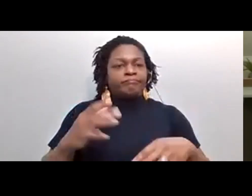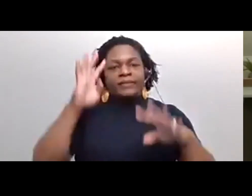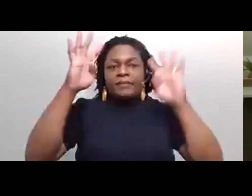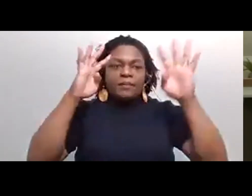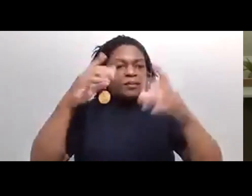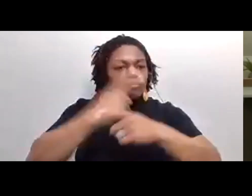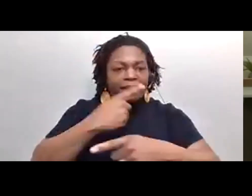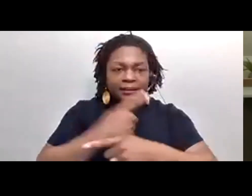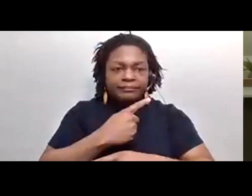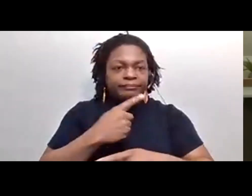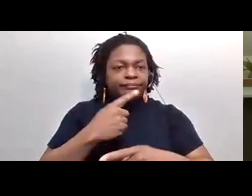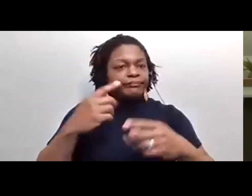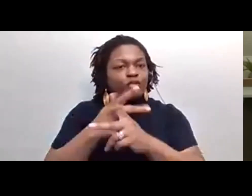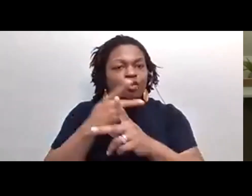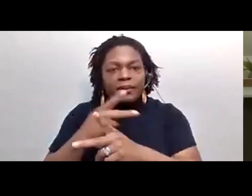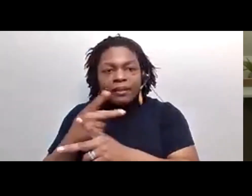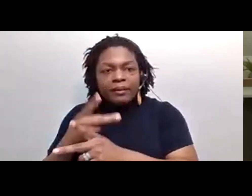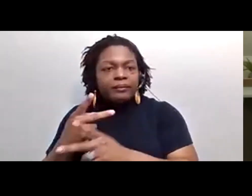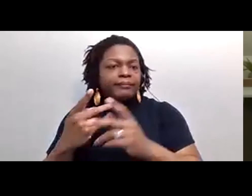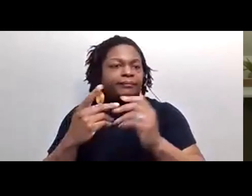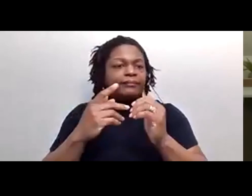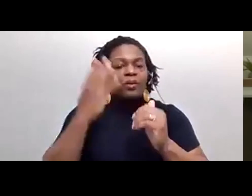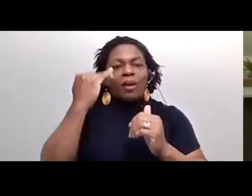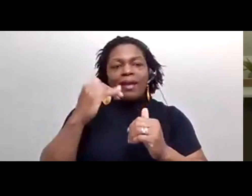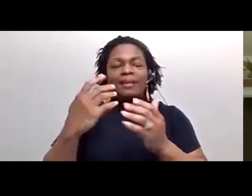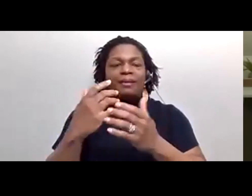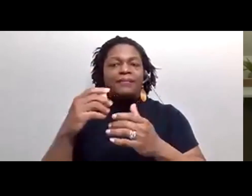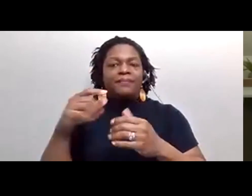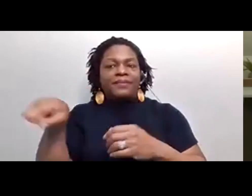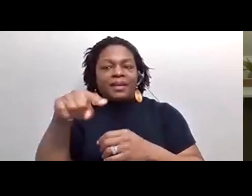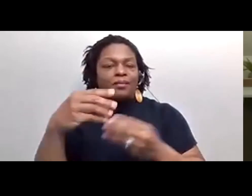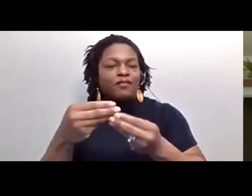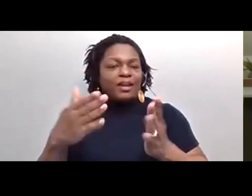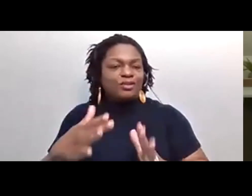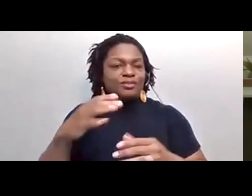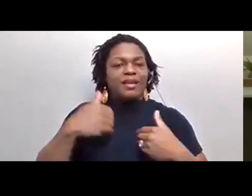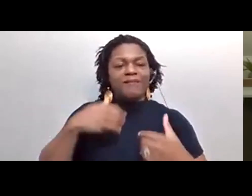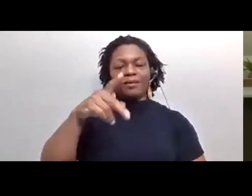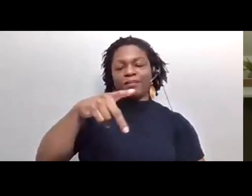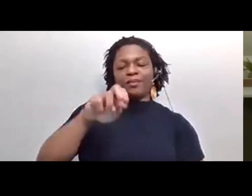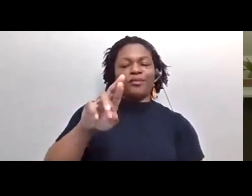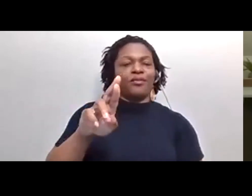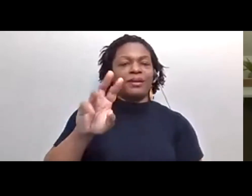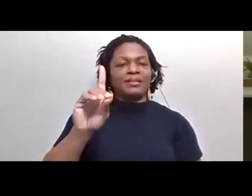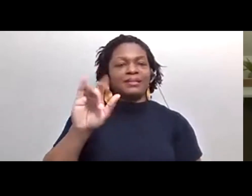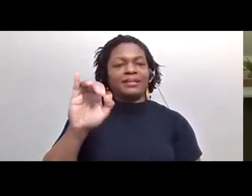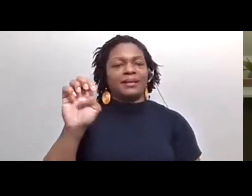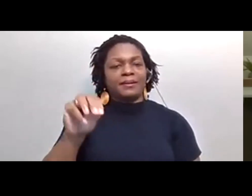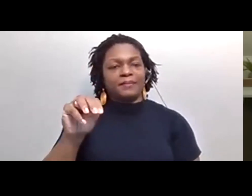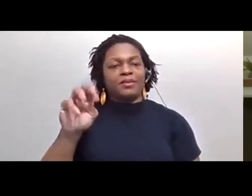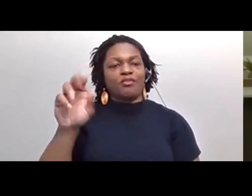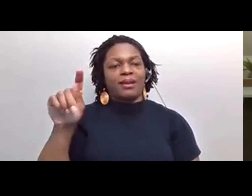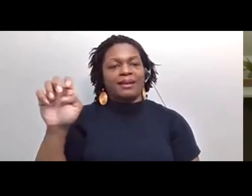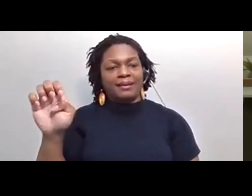ICFDD population, because they get a per diem rate. So they would have to try to come up with an exact formula to include comprehensive